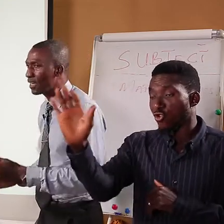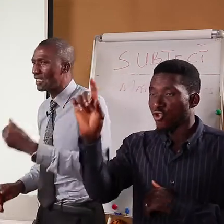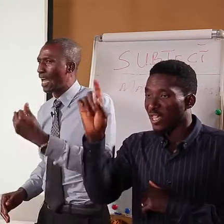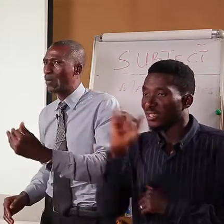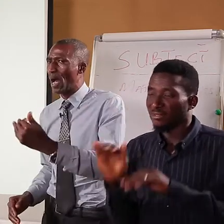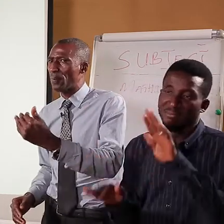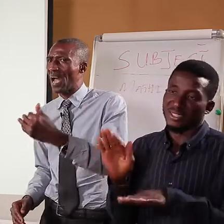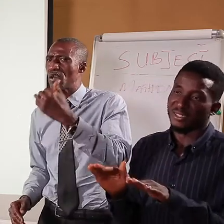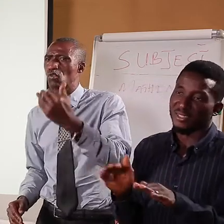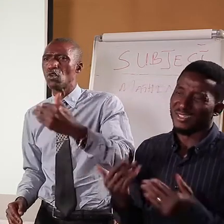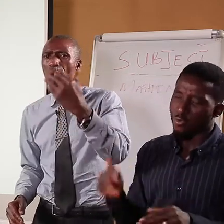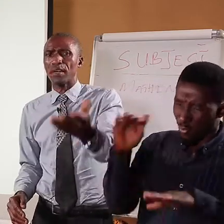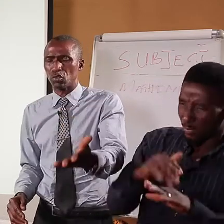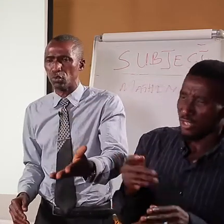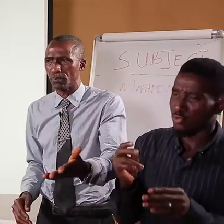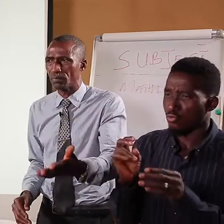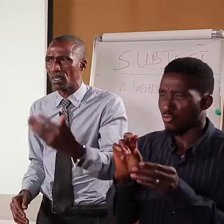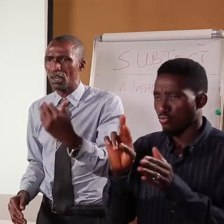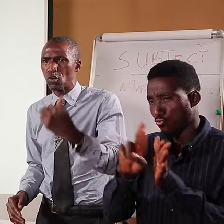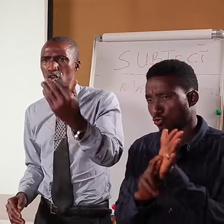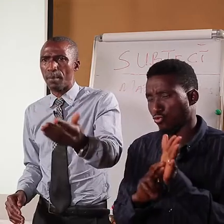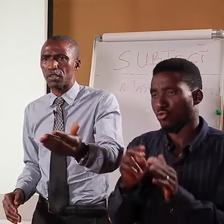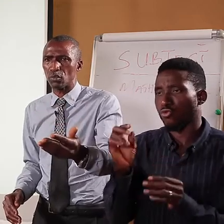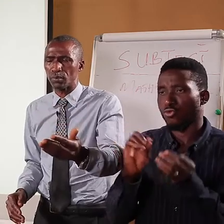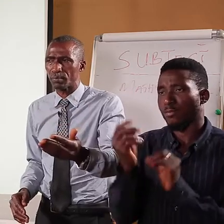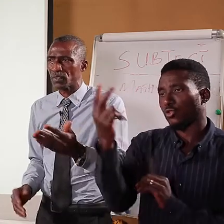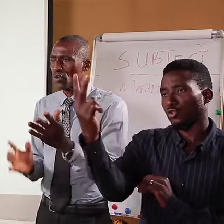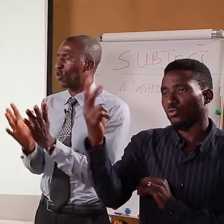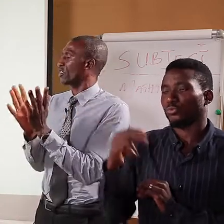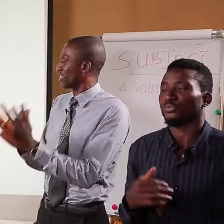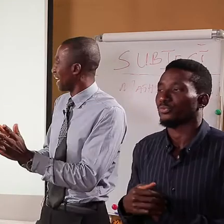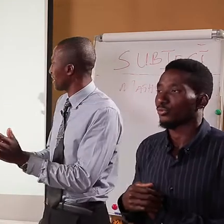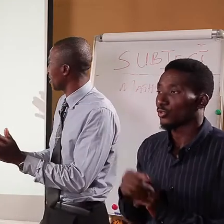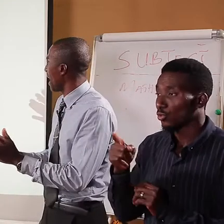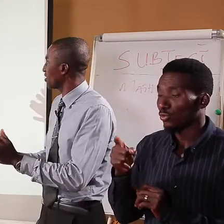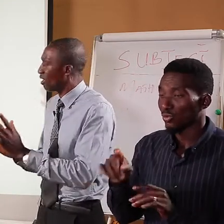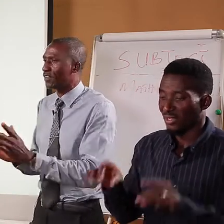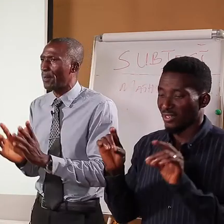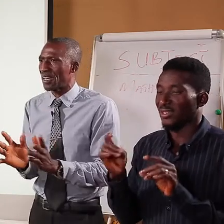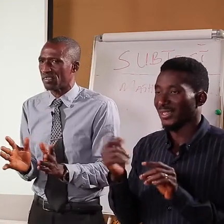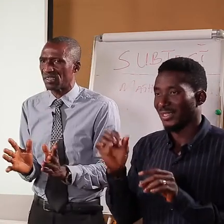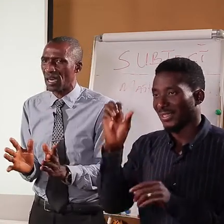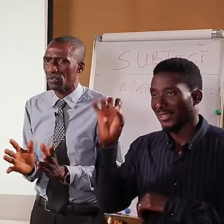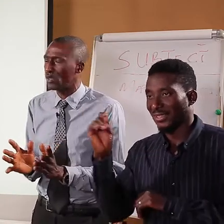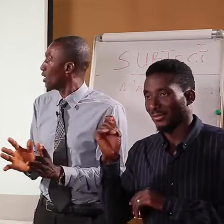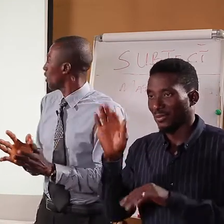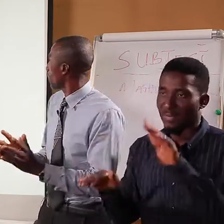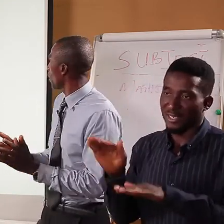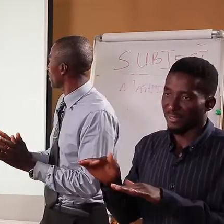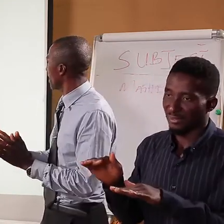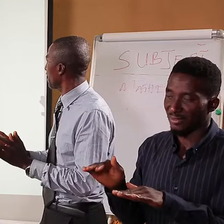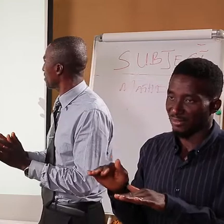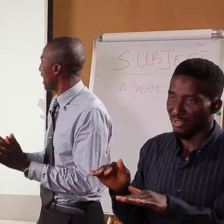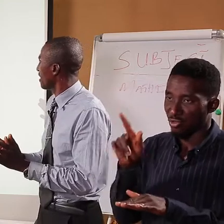coefficient. Then we apply rule number 2. Rule number 2. You consider the signs of the balancing terms.